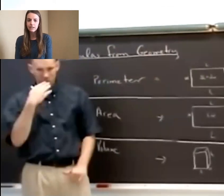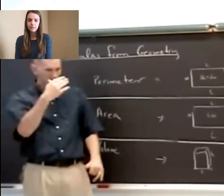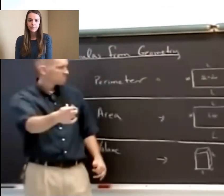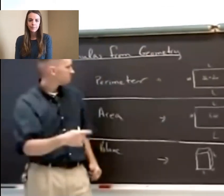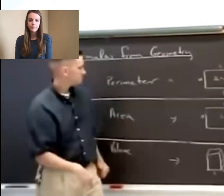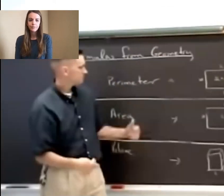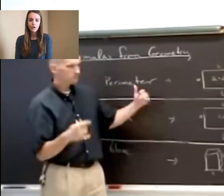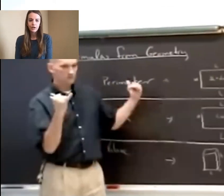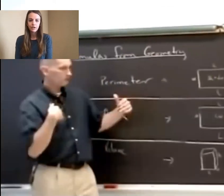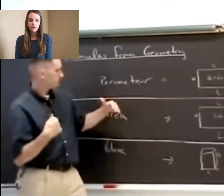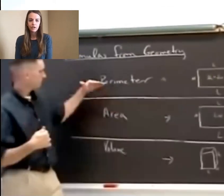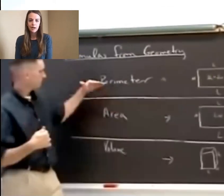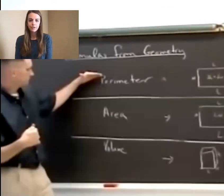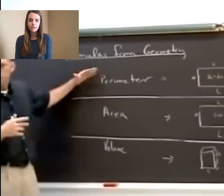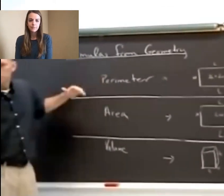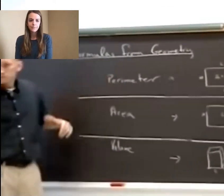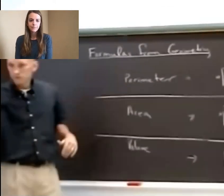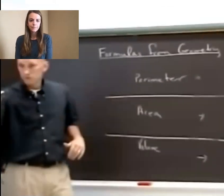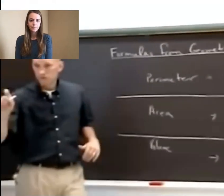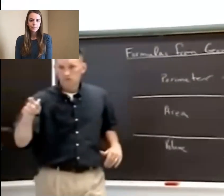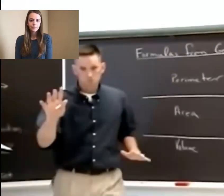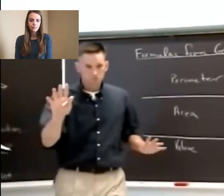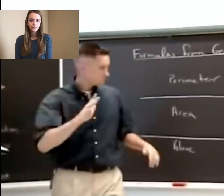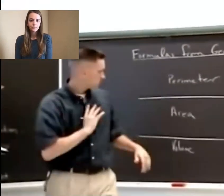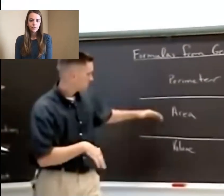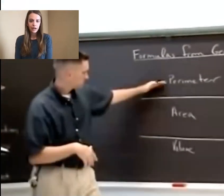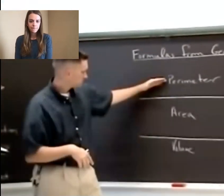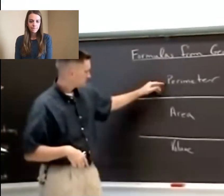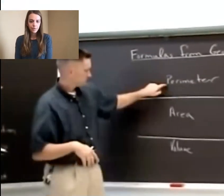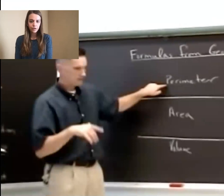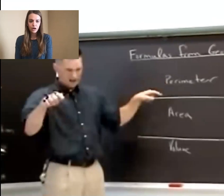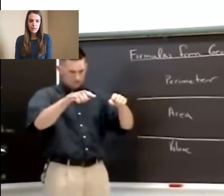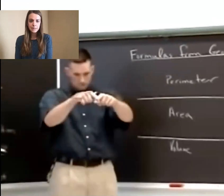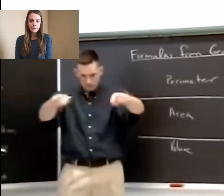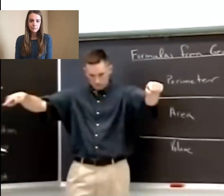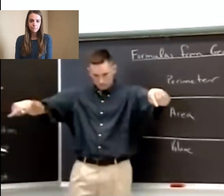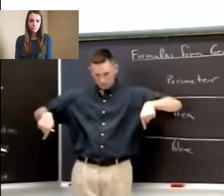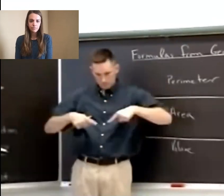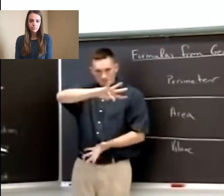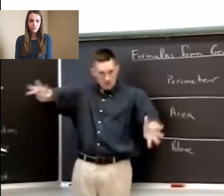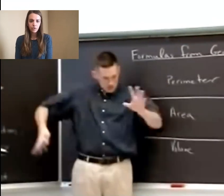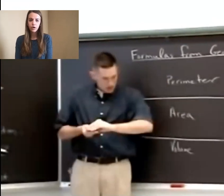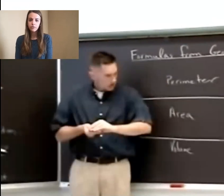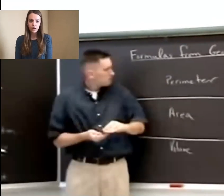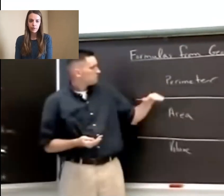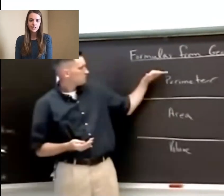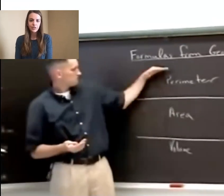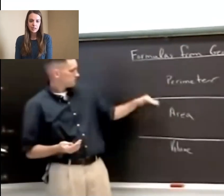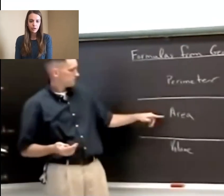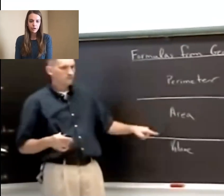bracket. Good examples. Okay, moving on. Okay, right, so that's the perimeter.